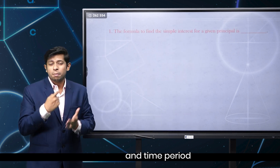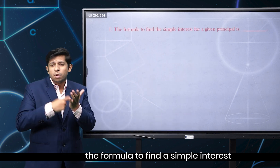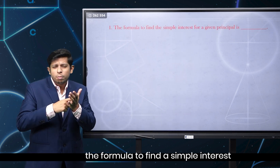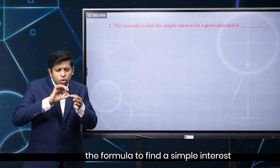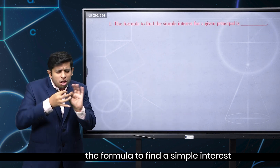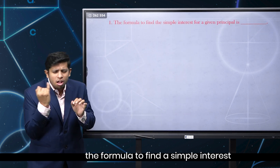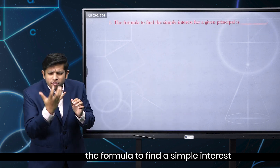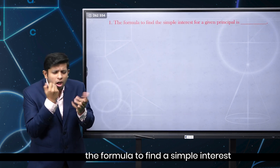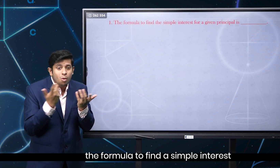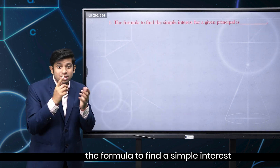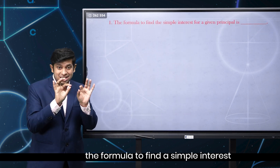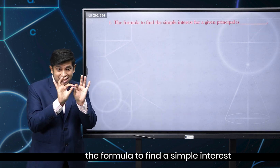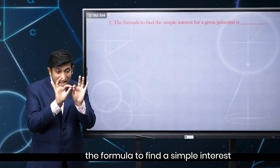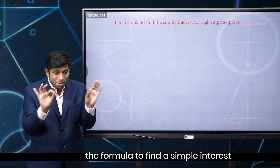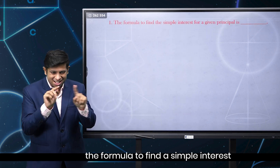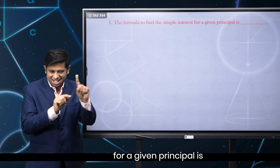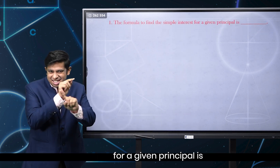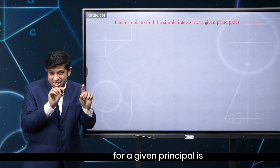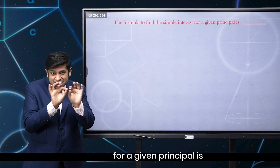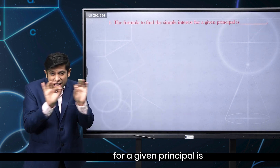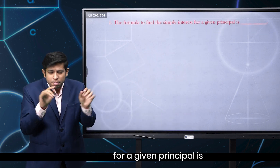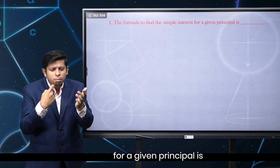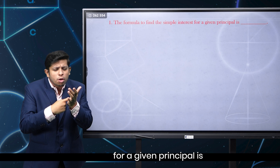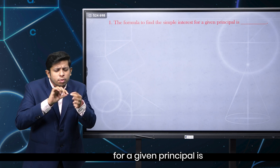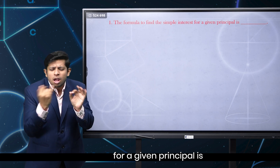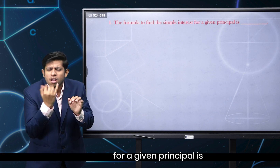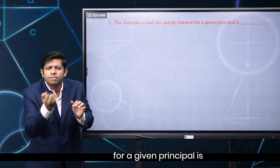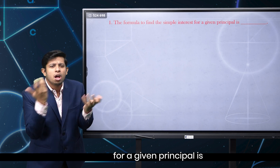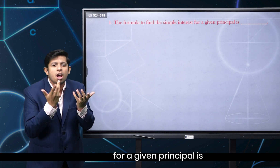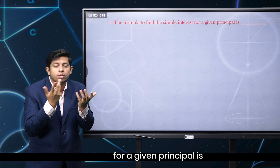The formula to find the simple interest for a given principal is